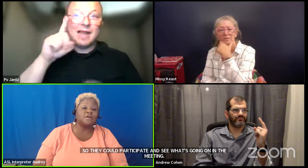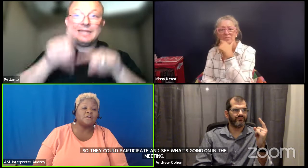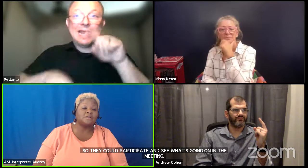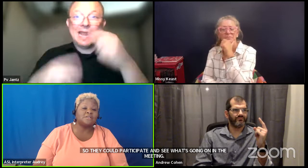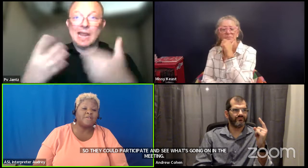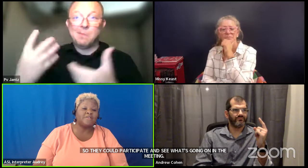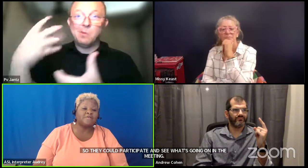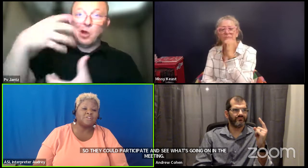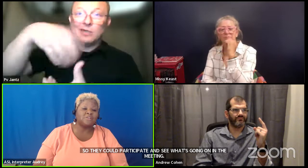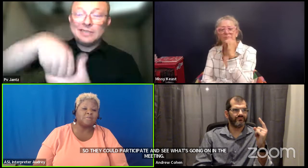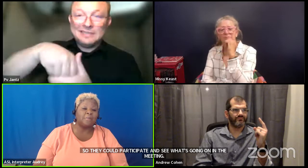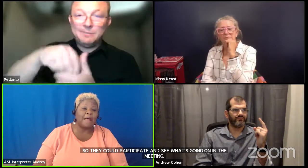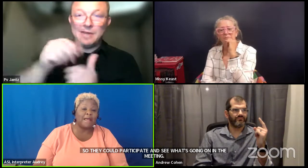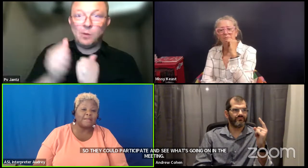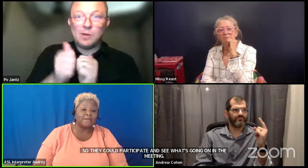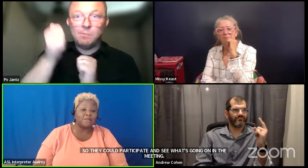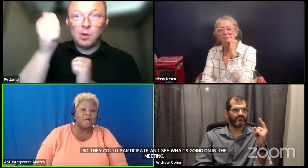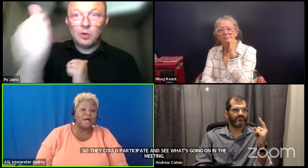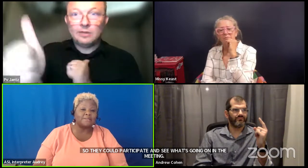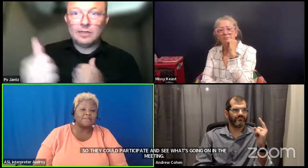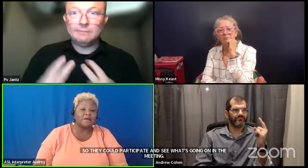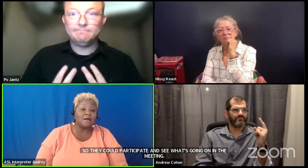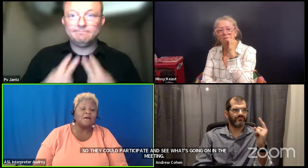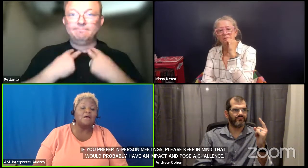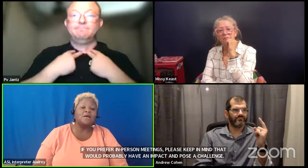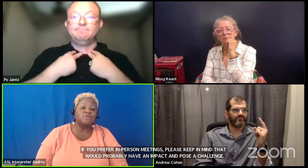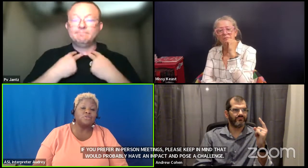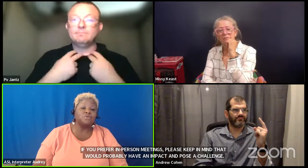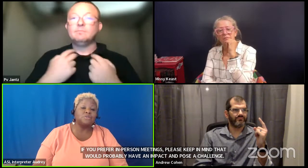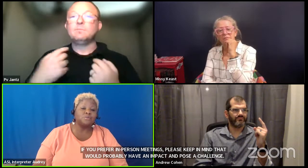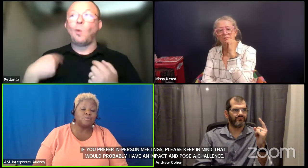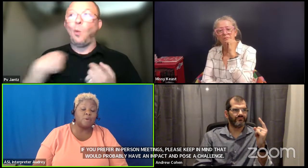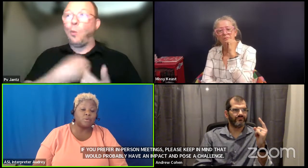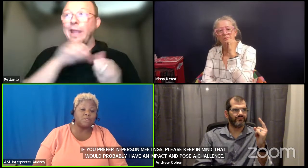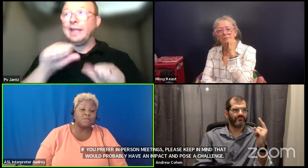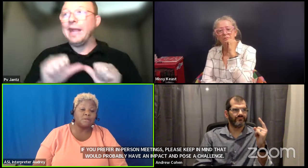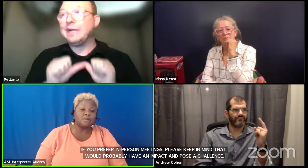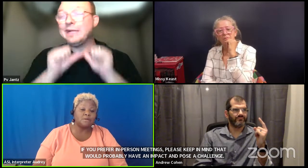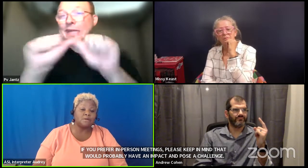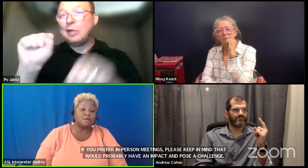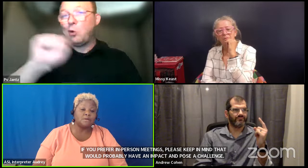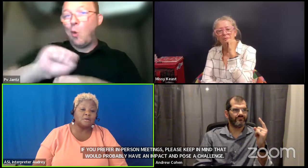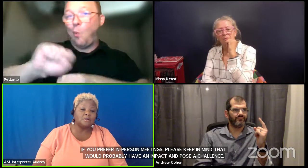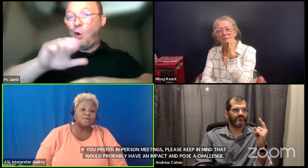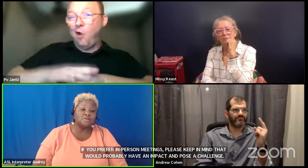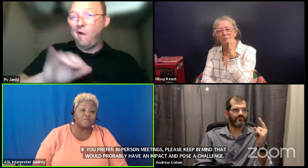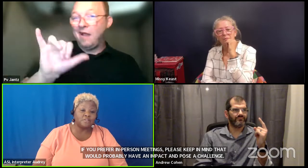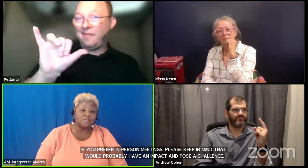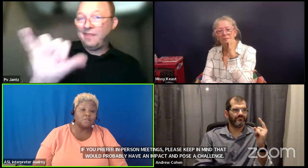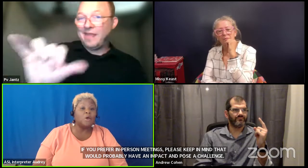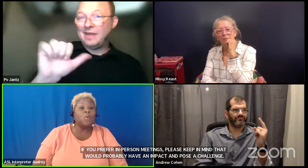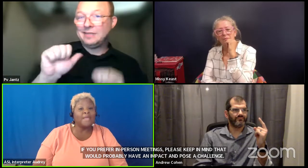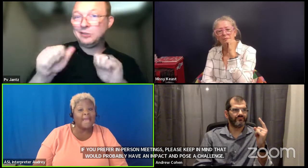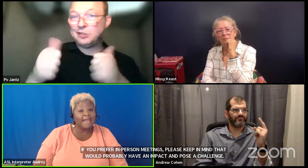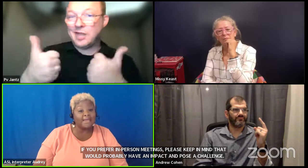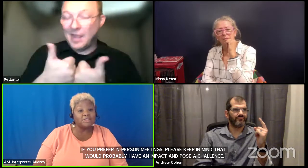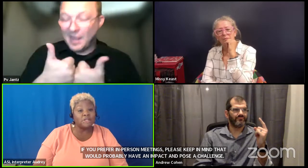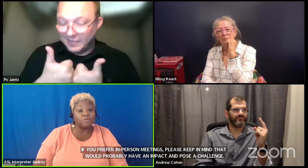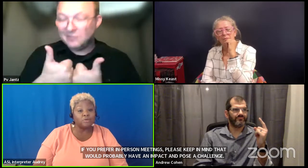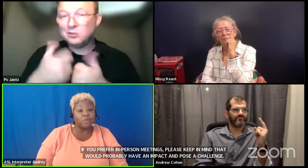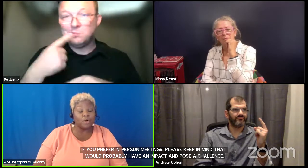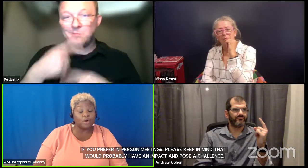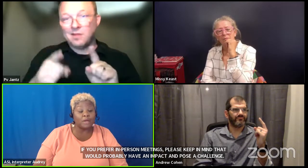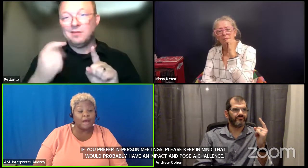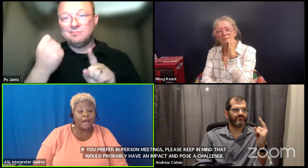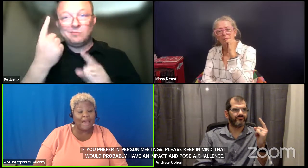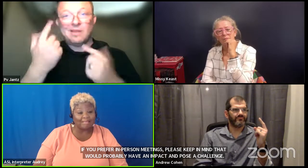for the deaf, conventionally blind, hearing loss, using remote services. We can continue